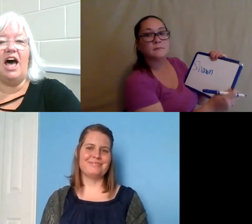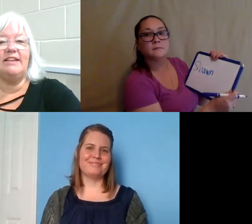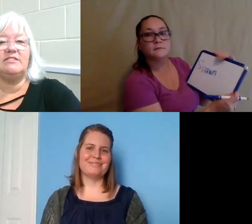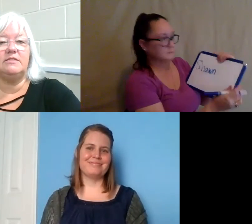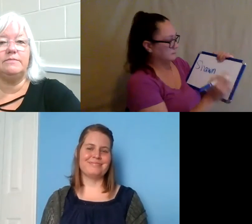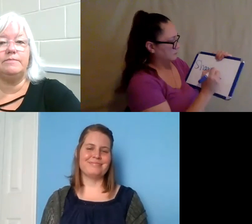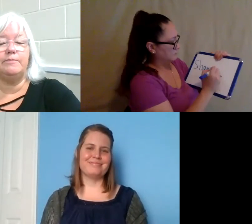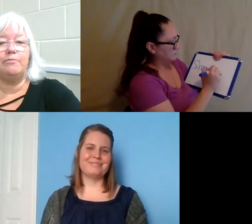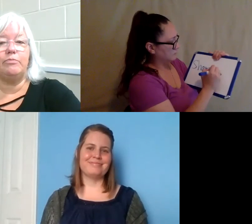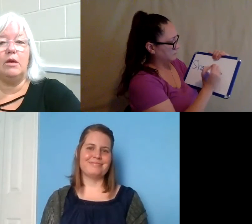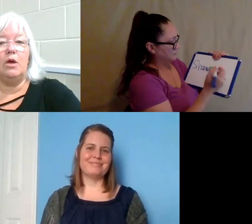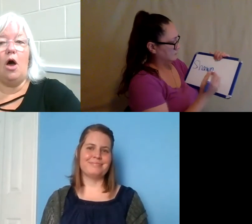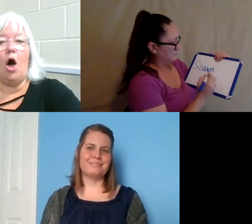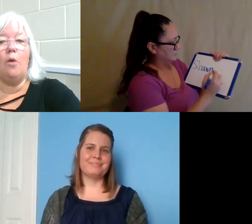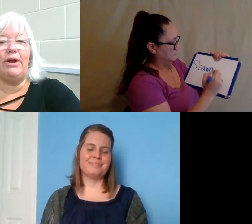dot